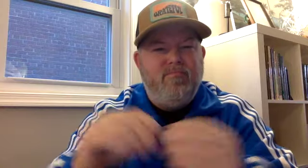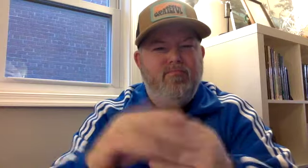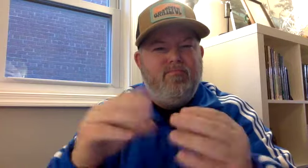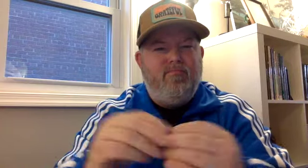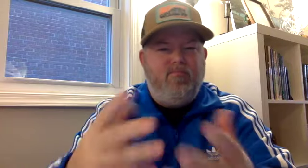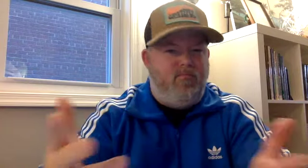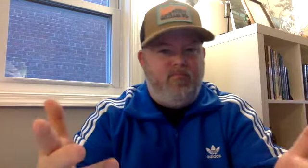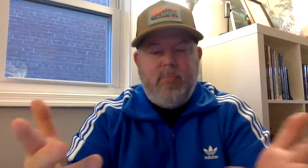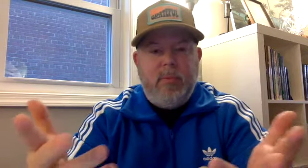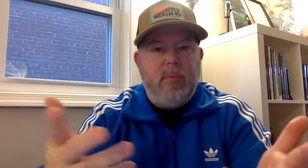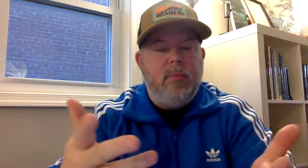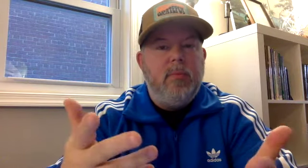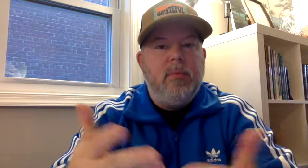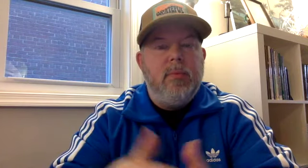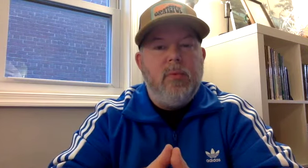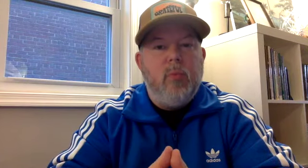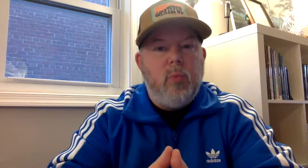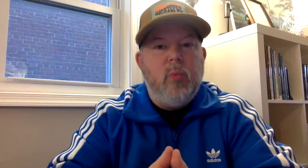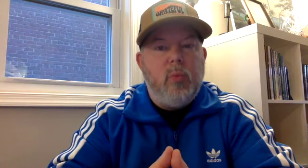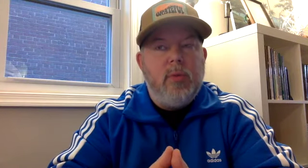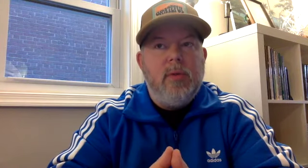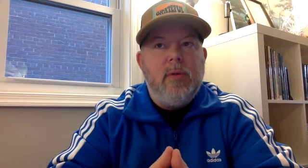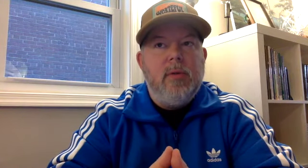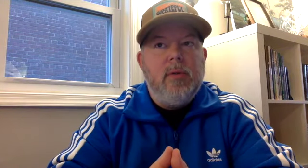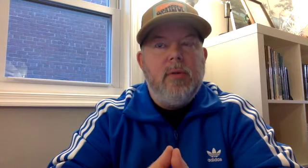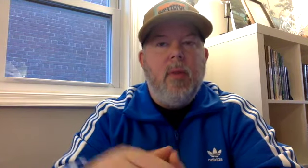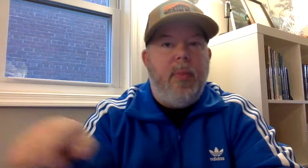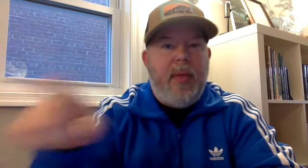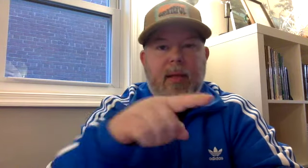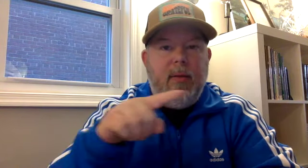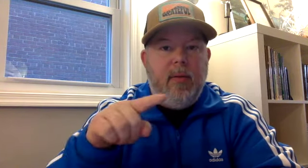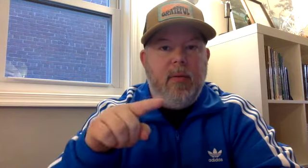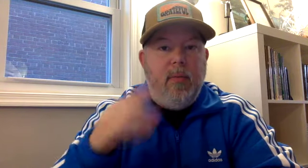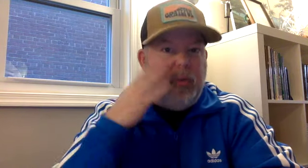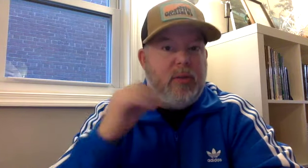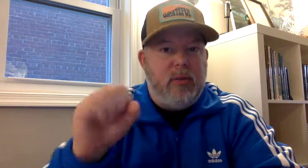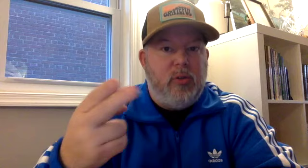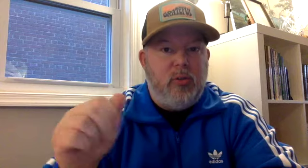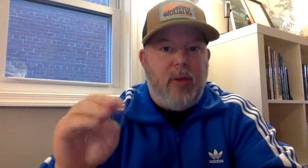Yeah, and it's too, and I can't hear, so just call me later. I was just calling you back.